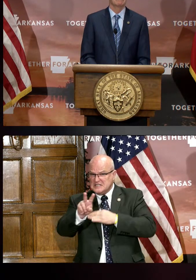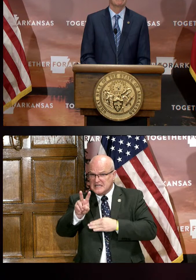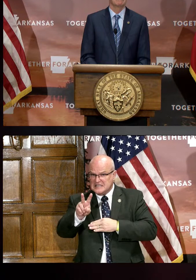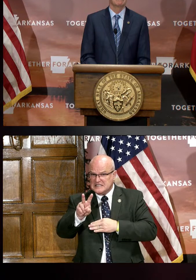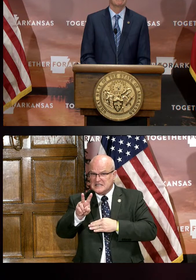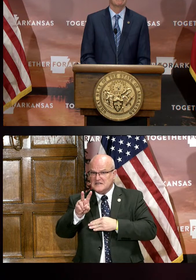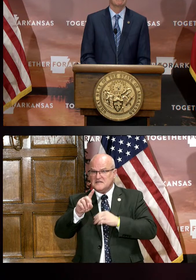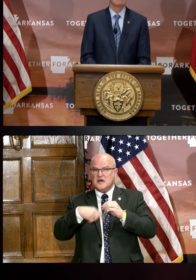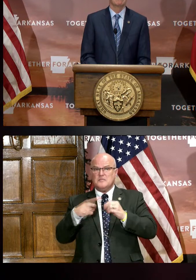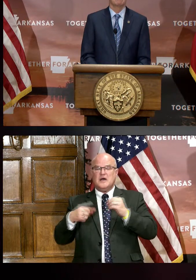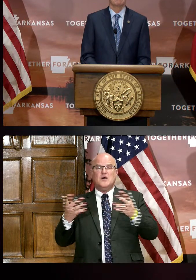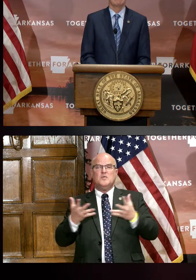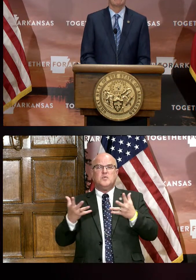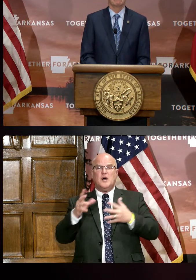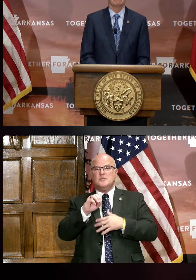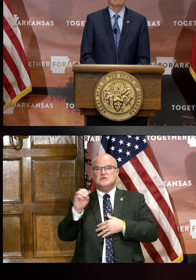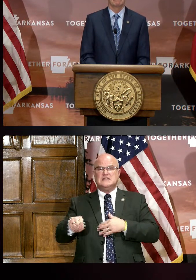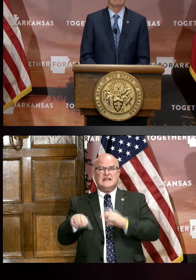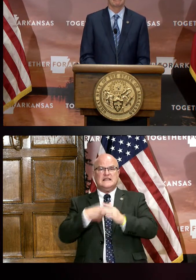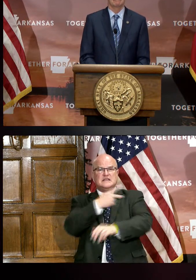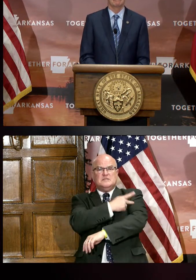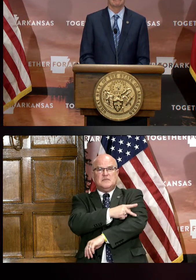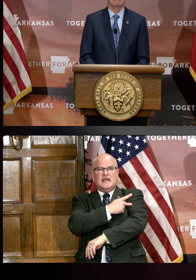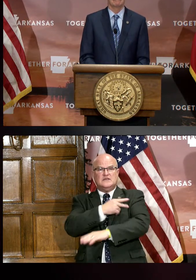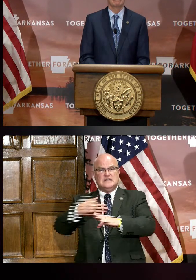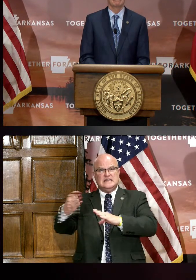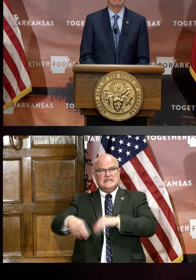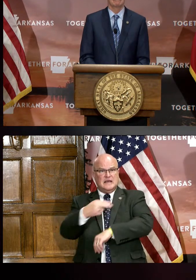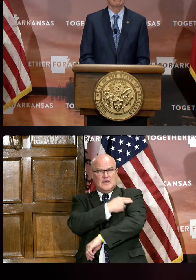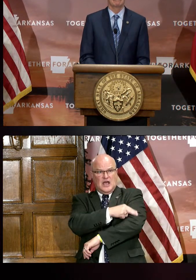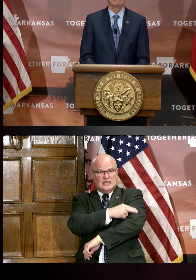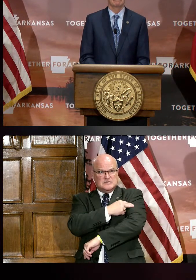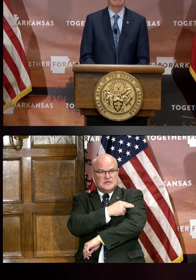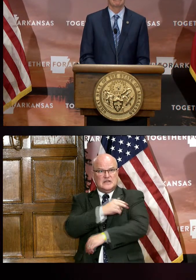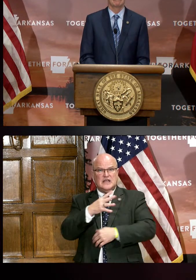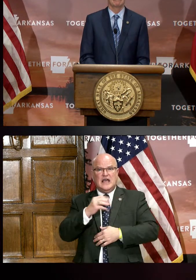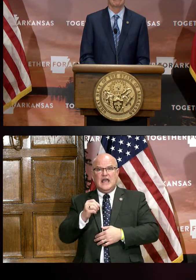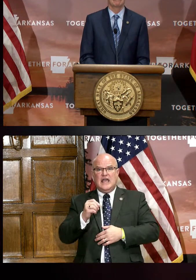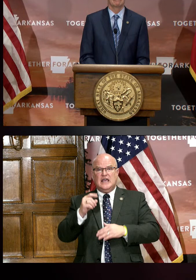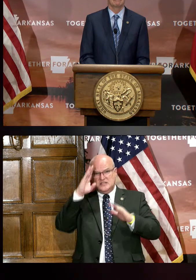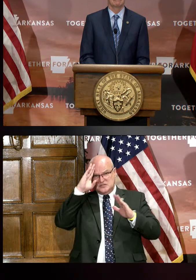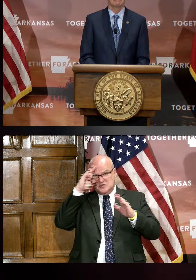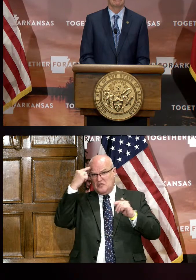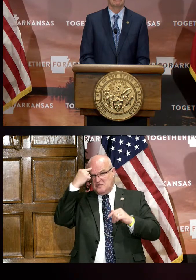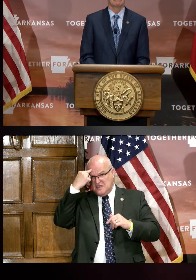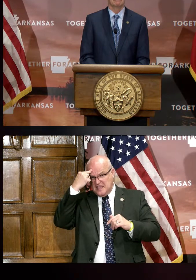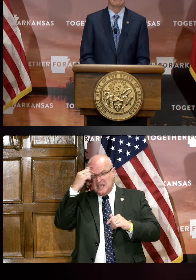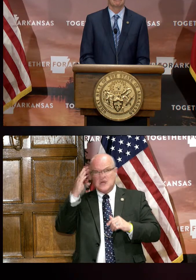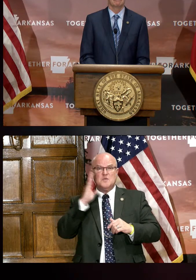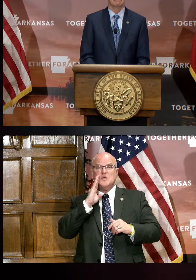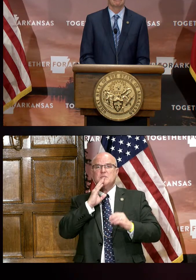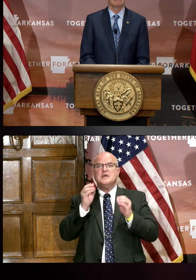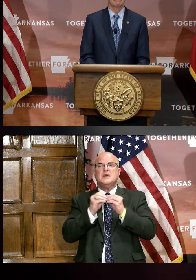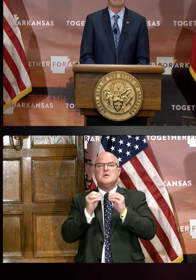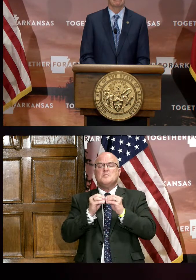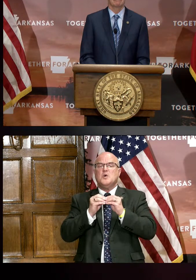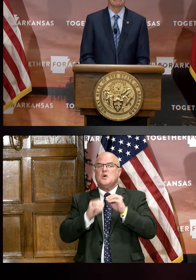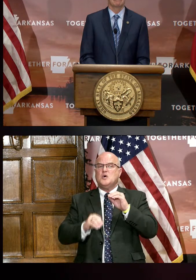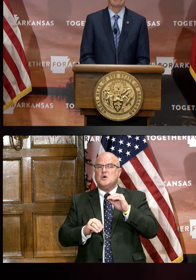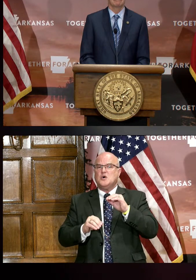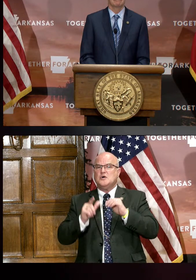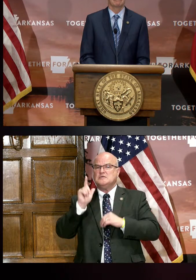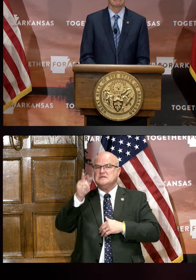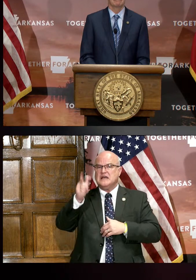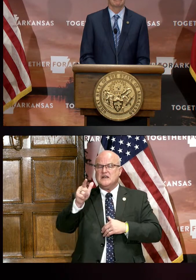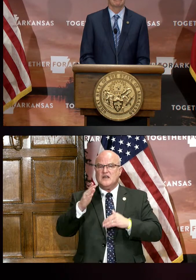modeling about what percentage of these patients will end up in the hospital? And do you think there's going to be even more capacity needed than